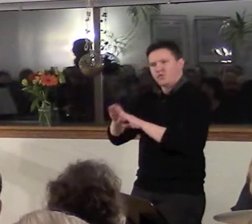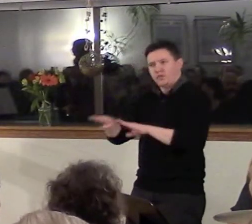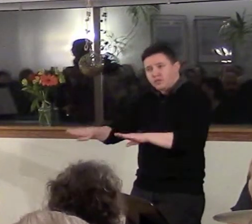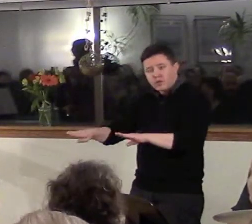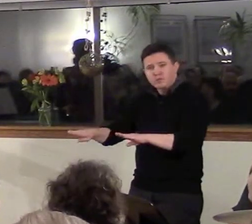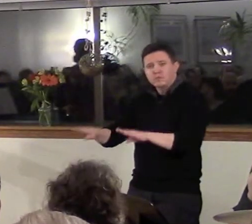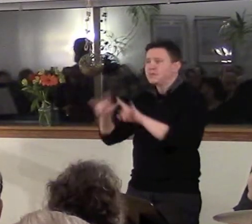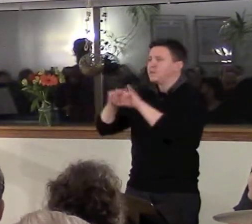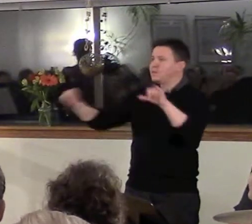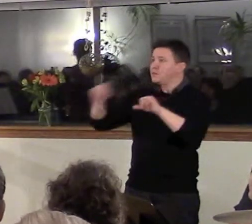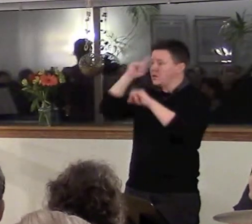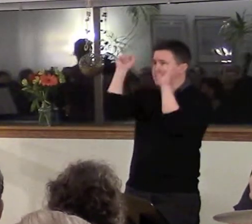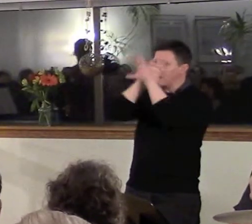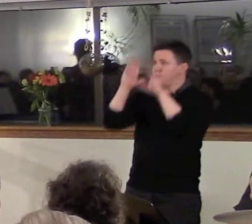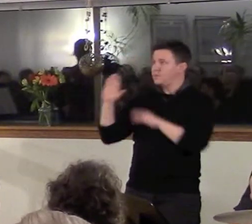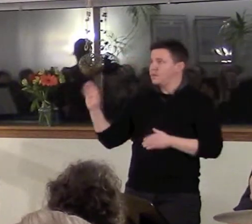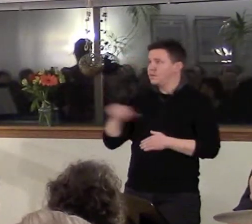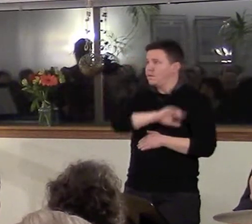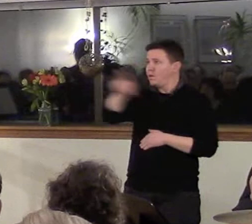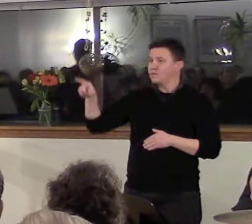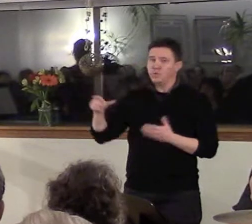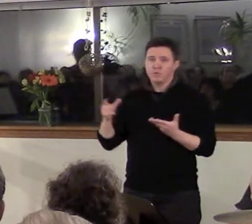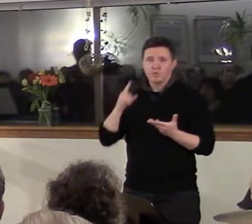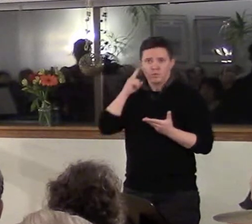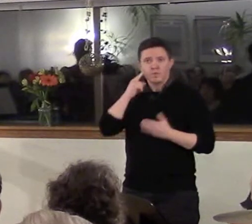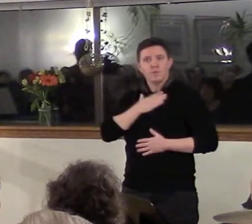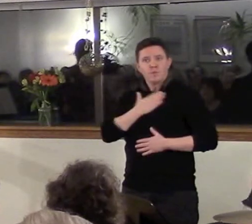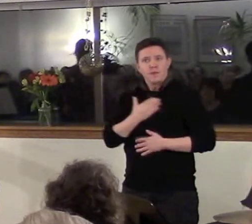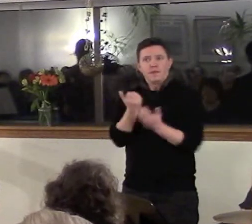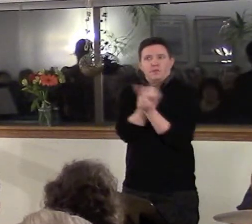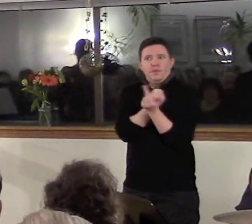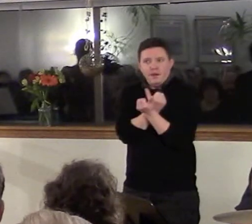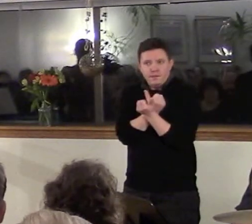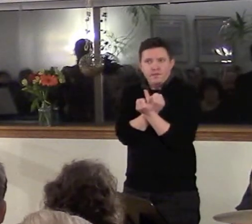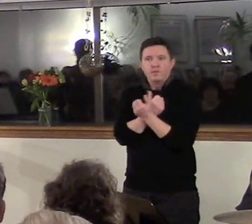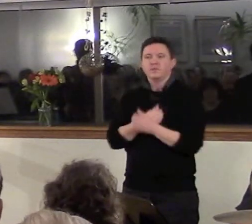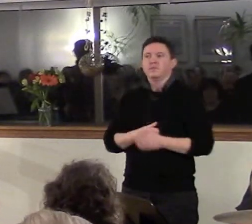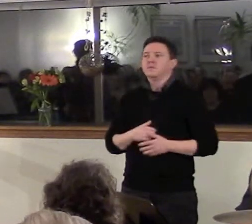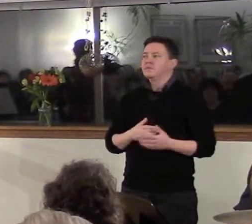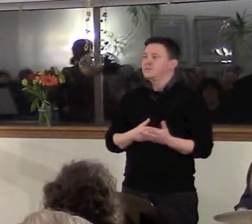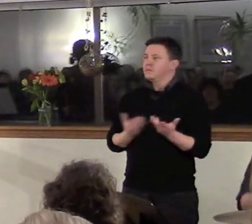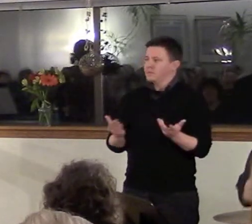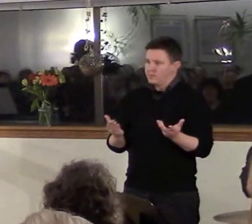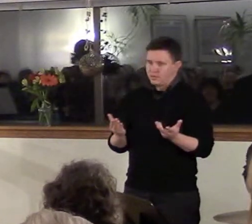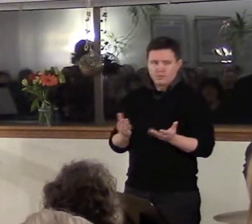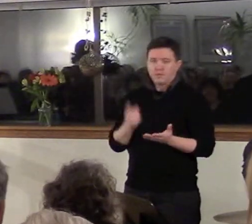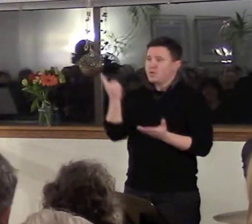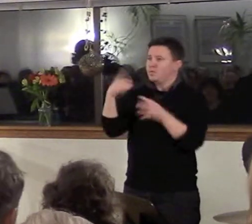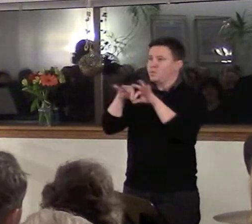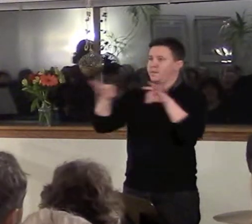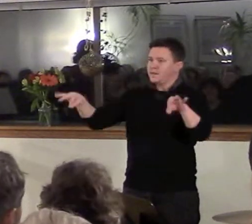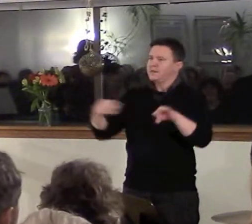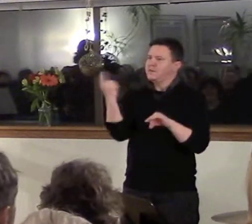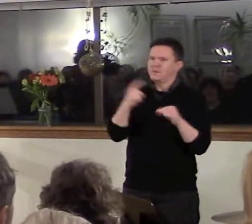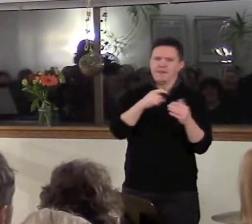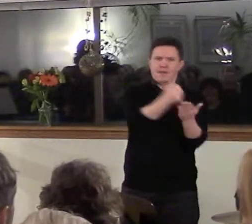here willing to love and to help. And there's a line in the song.